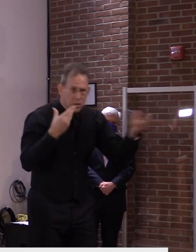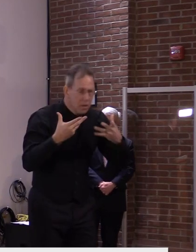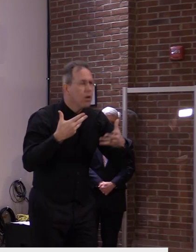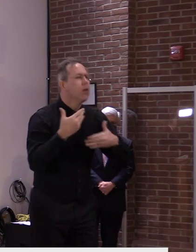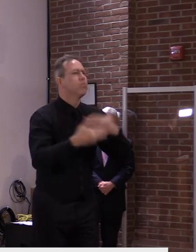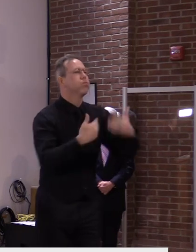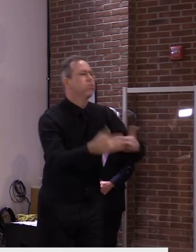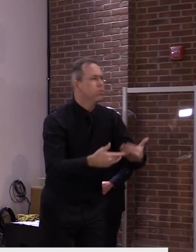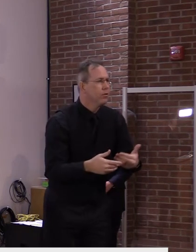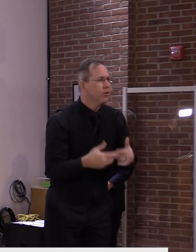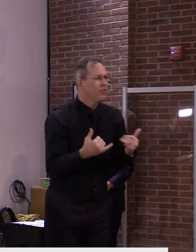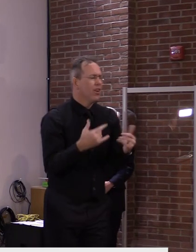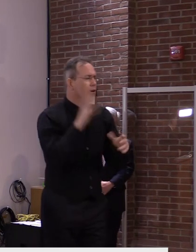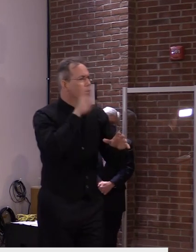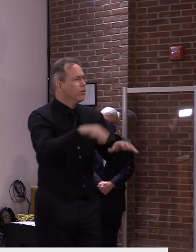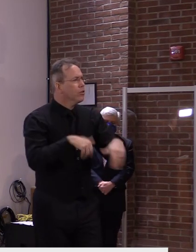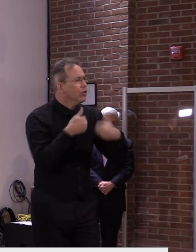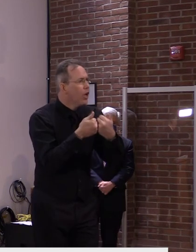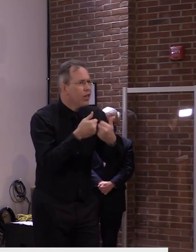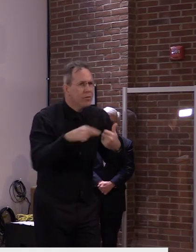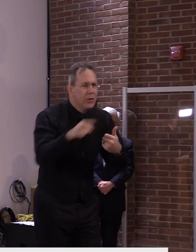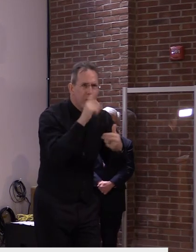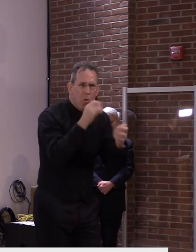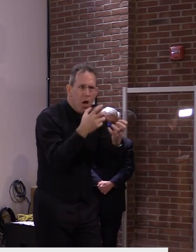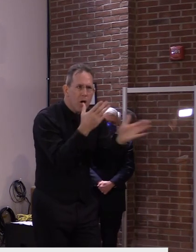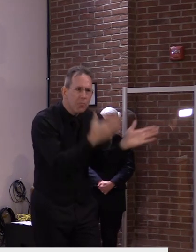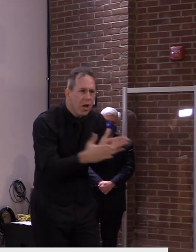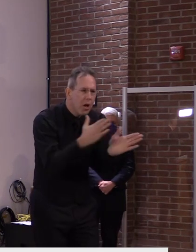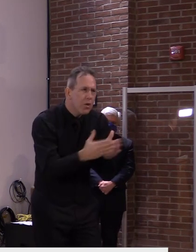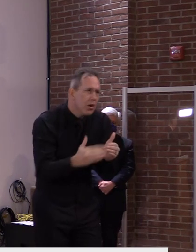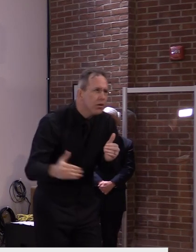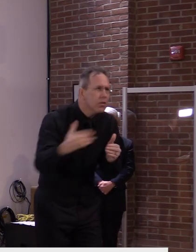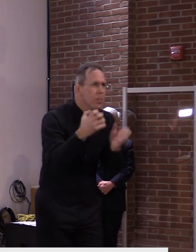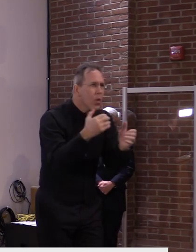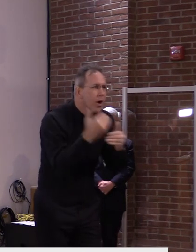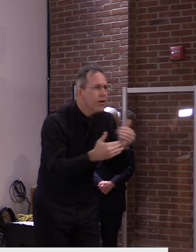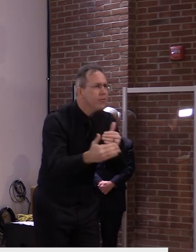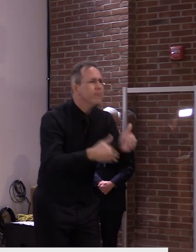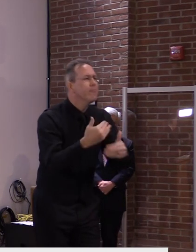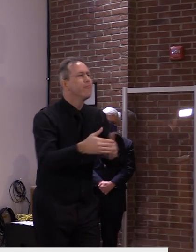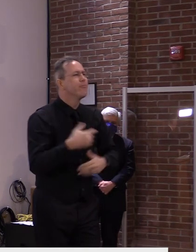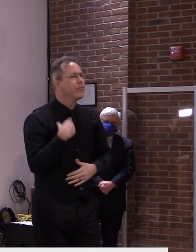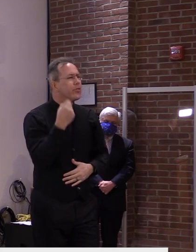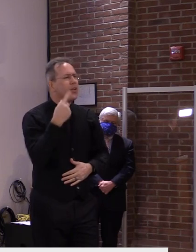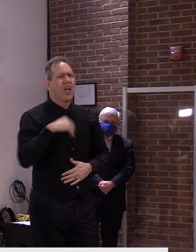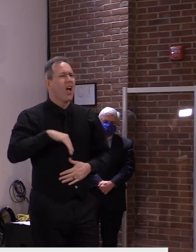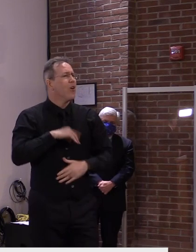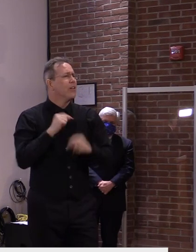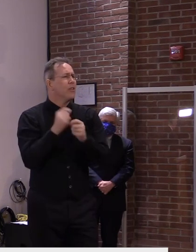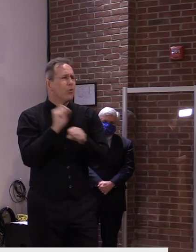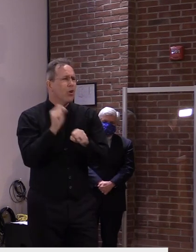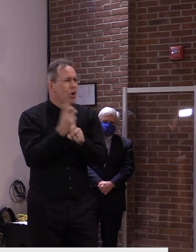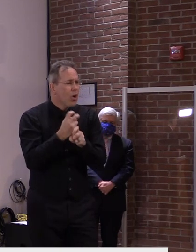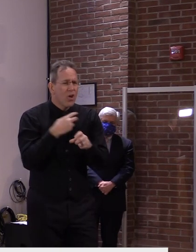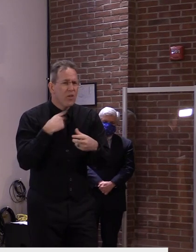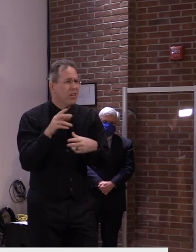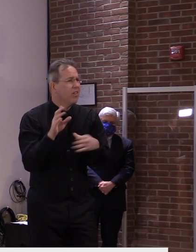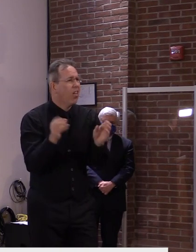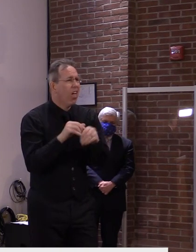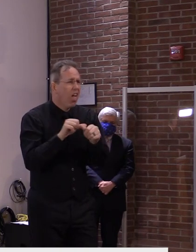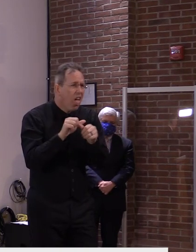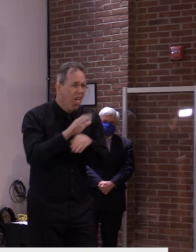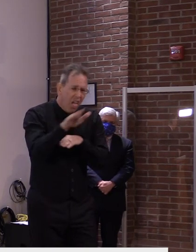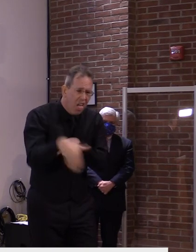planning. And so, yes, our team is working 24/7 behind the scenes trying to figure out how to answer those